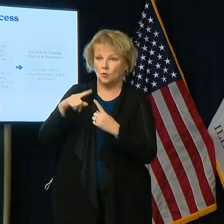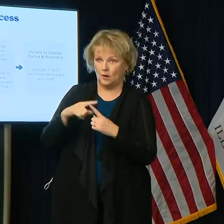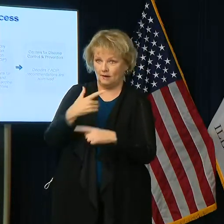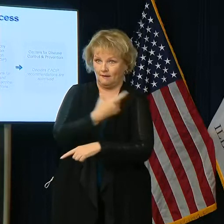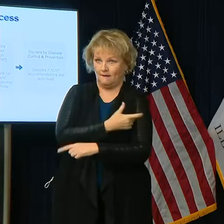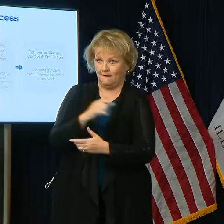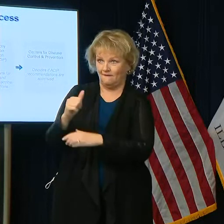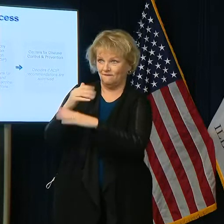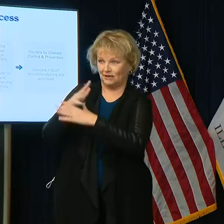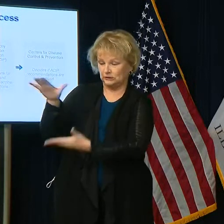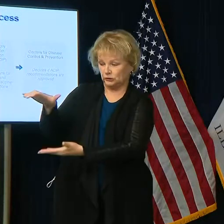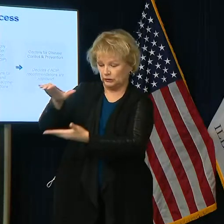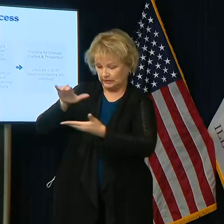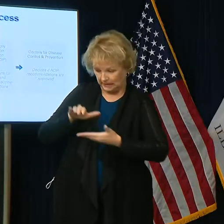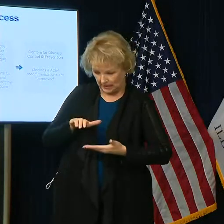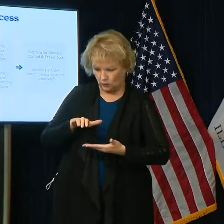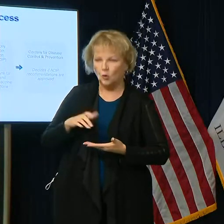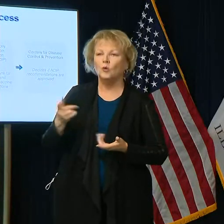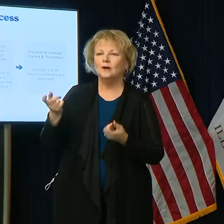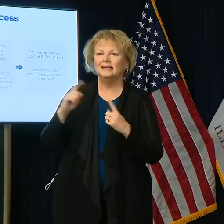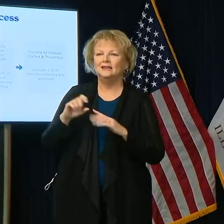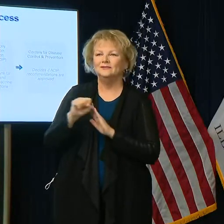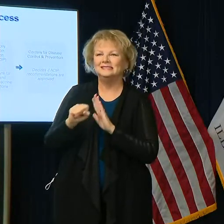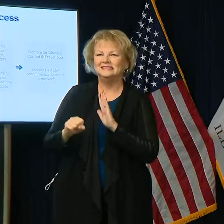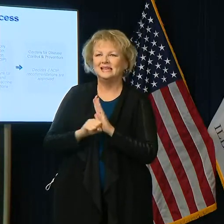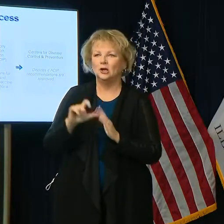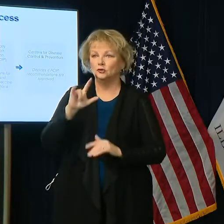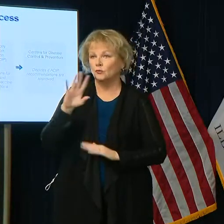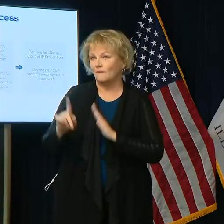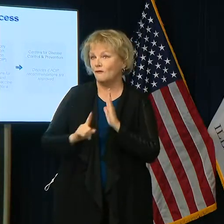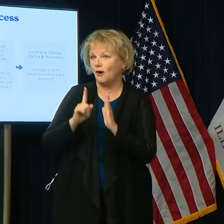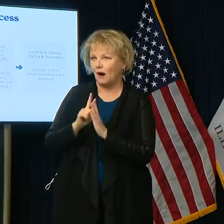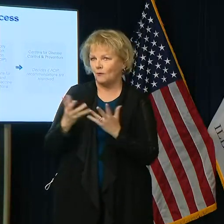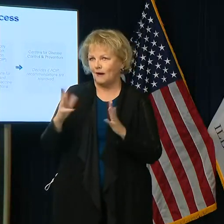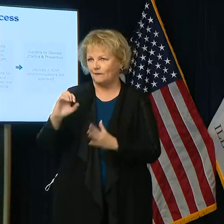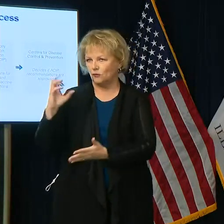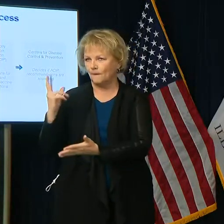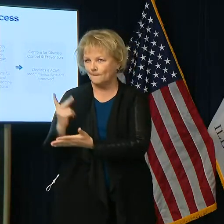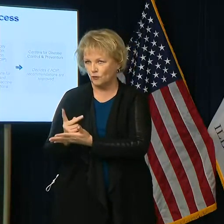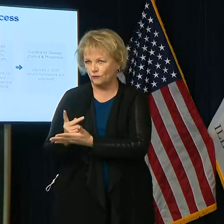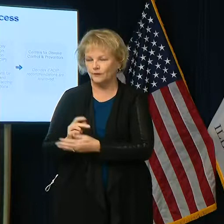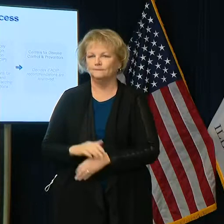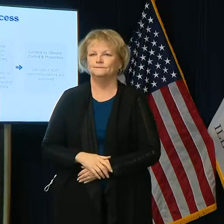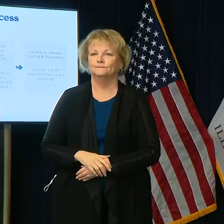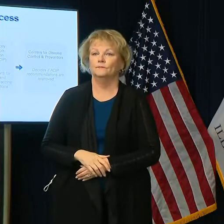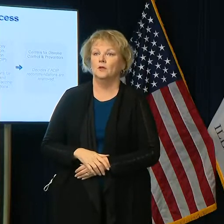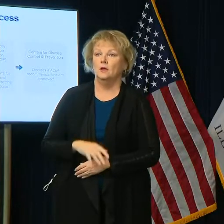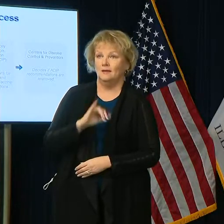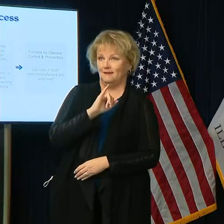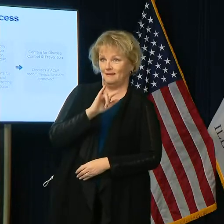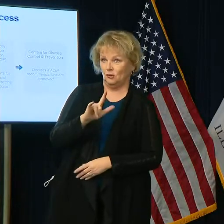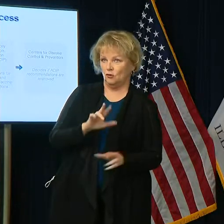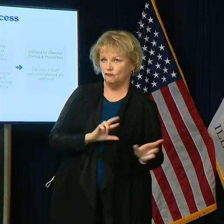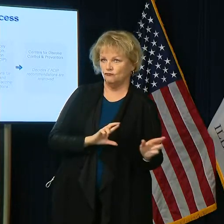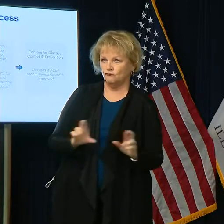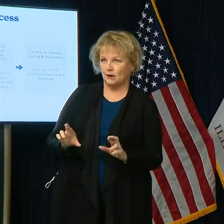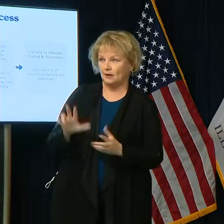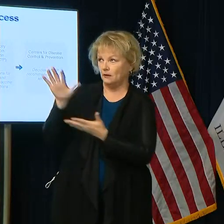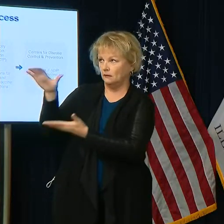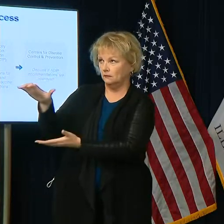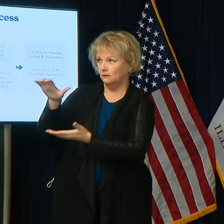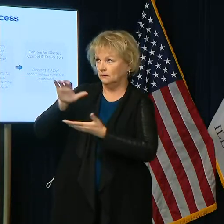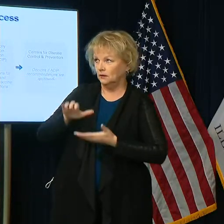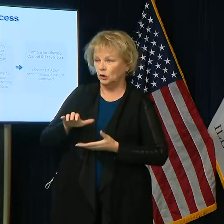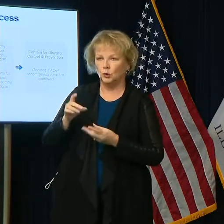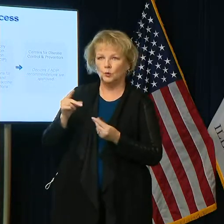will be shipped out to states within 24 hours of approval. And Illinois is prepared to quickly get